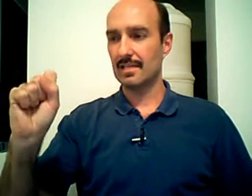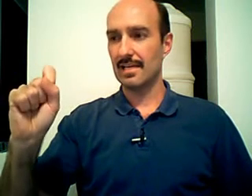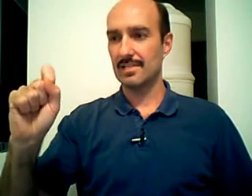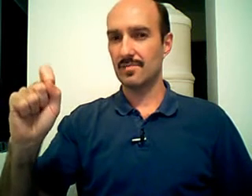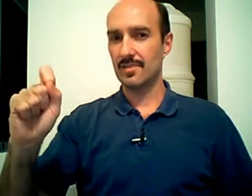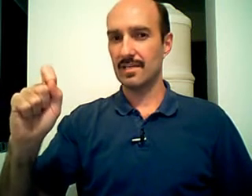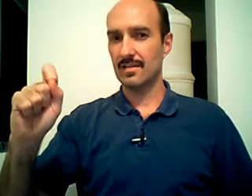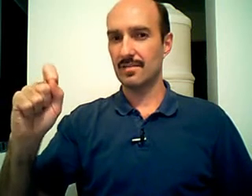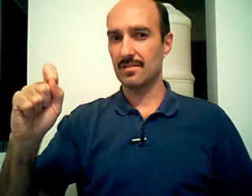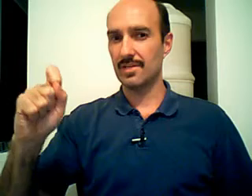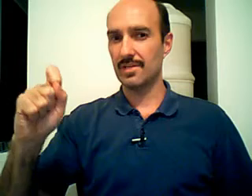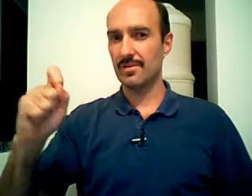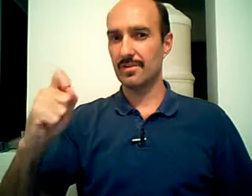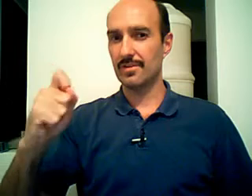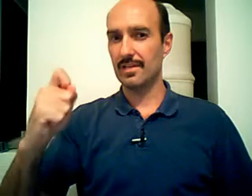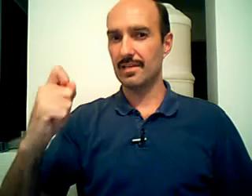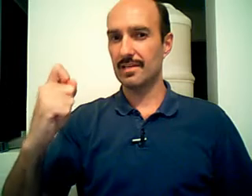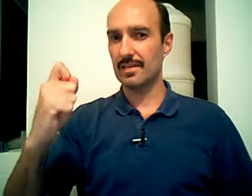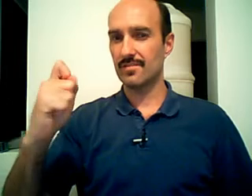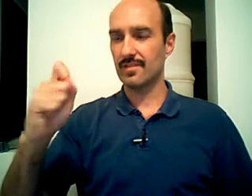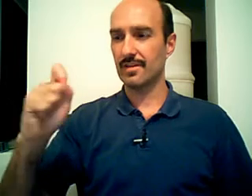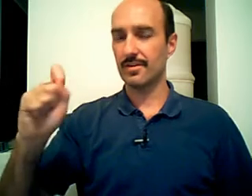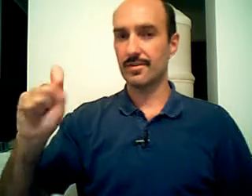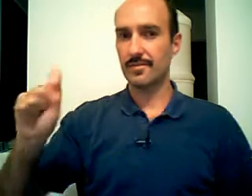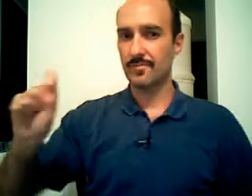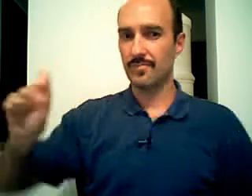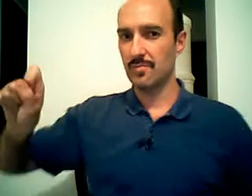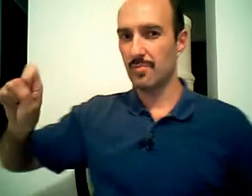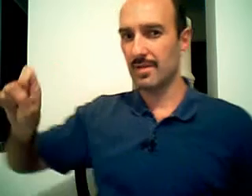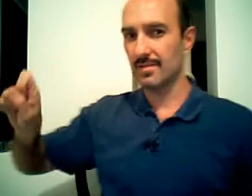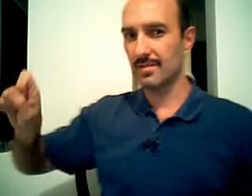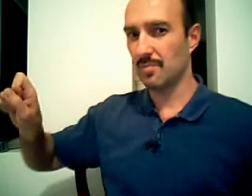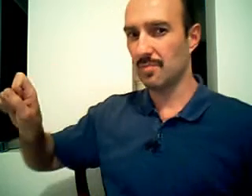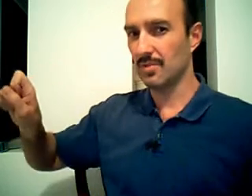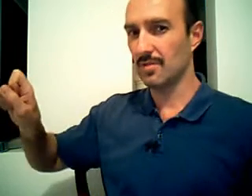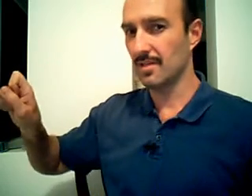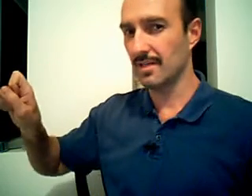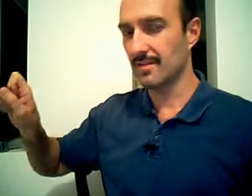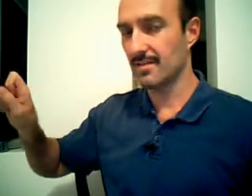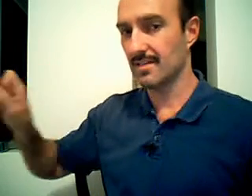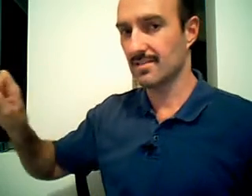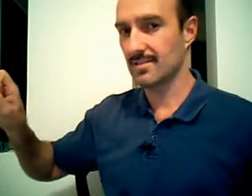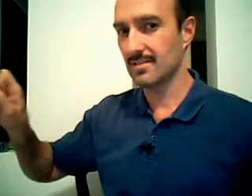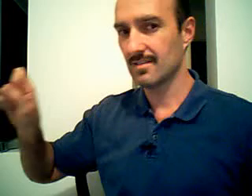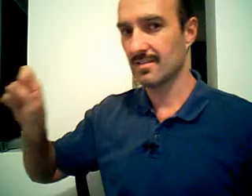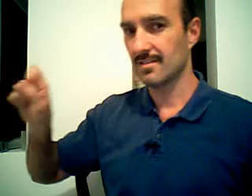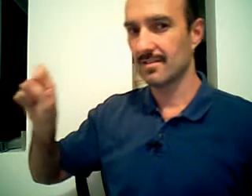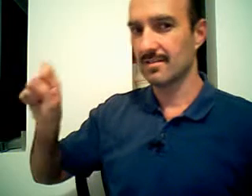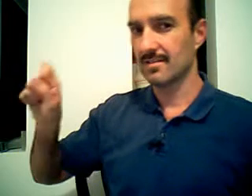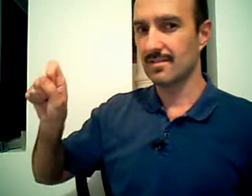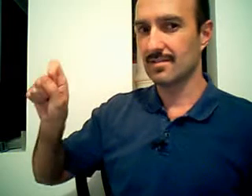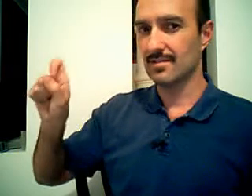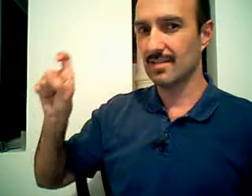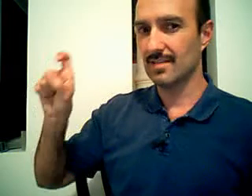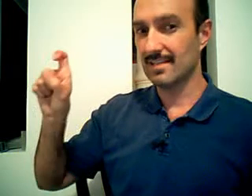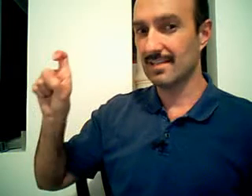S, but then bring your index finger bent up a little bit like this. So like that's the